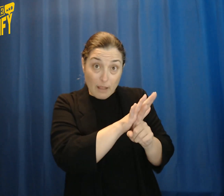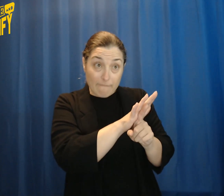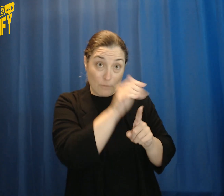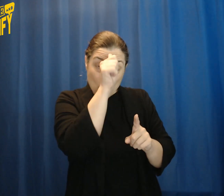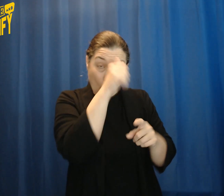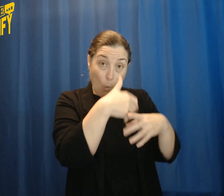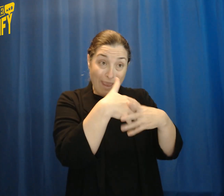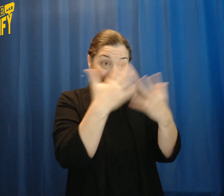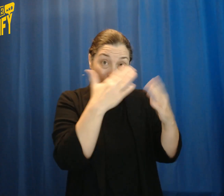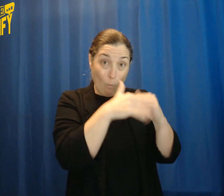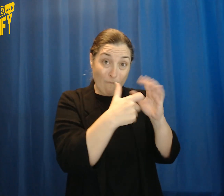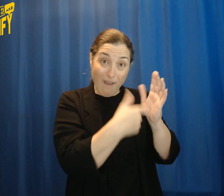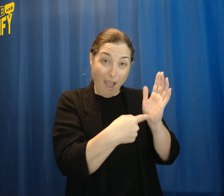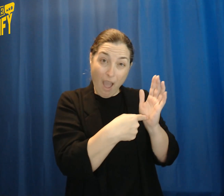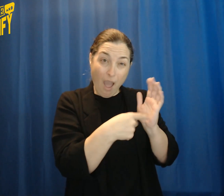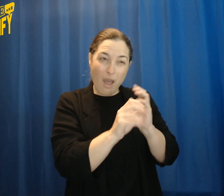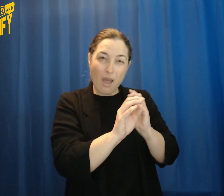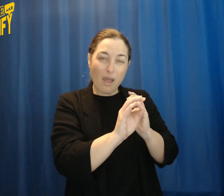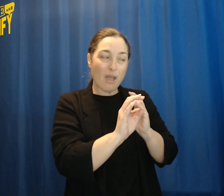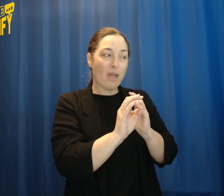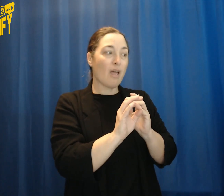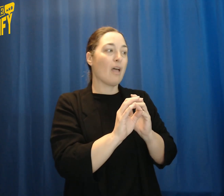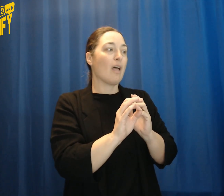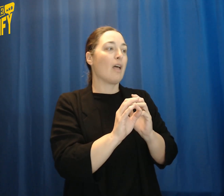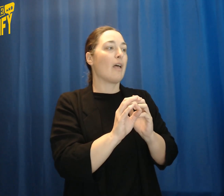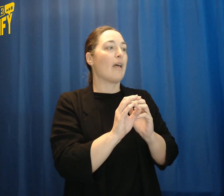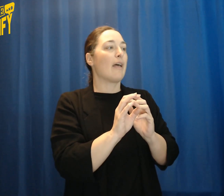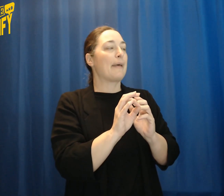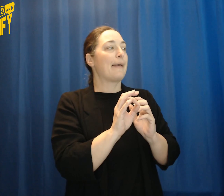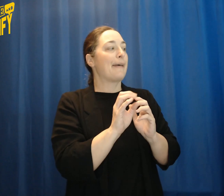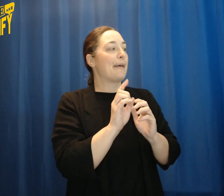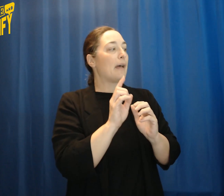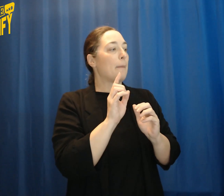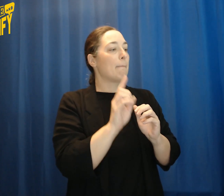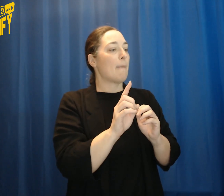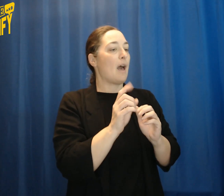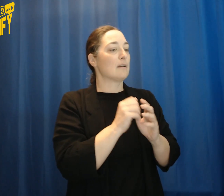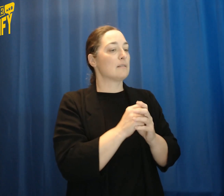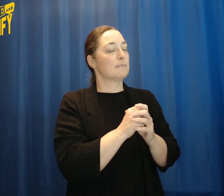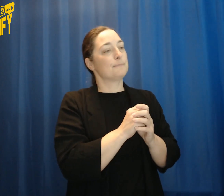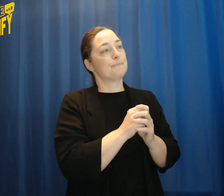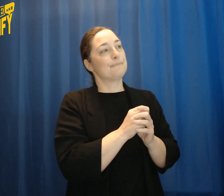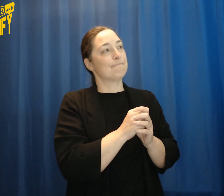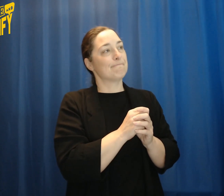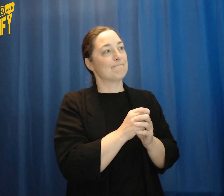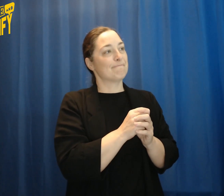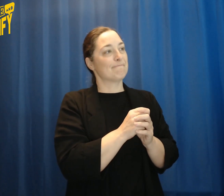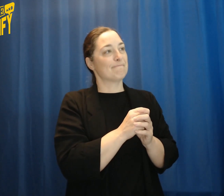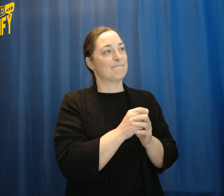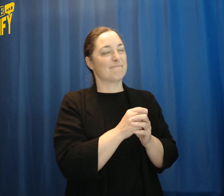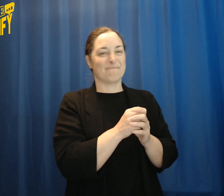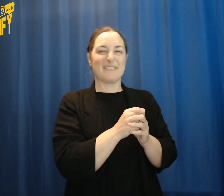they can flex enough that coming to it for them is like, you know, it's very dismissive.